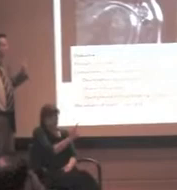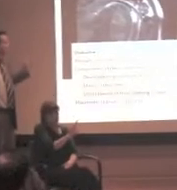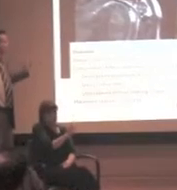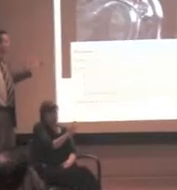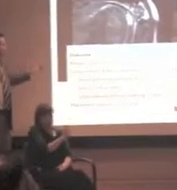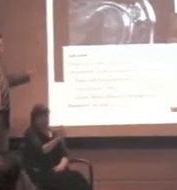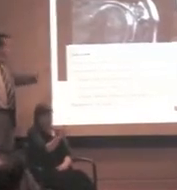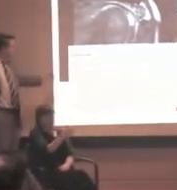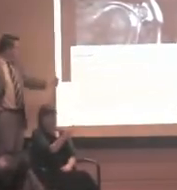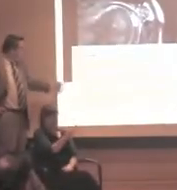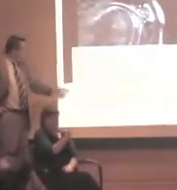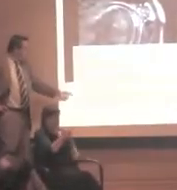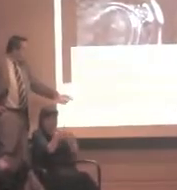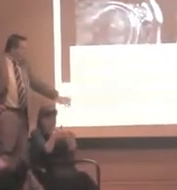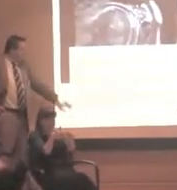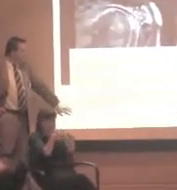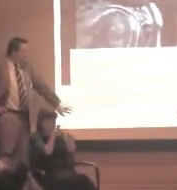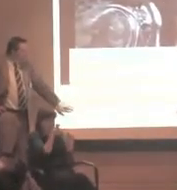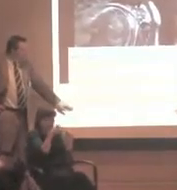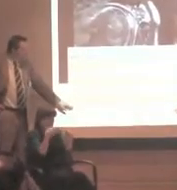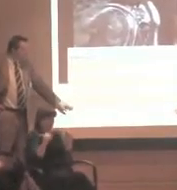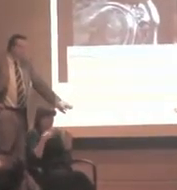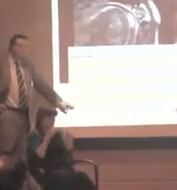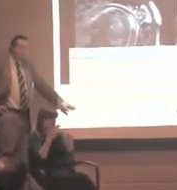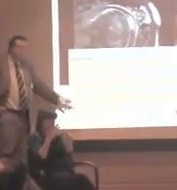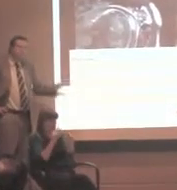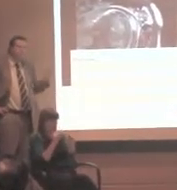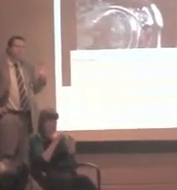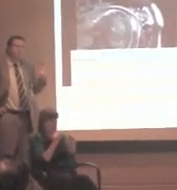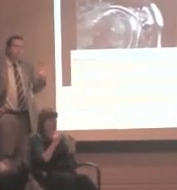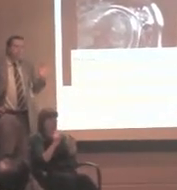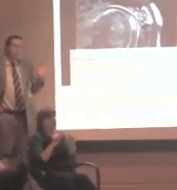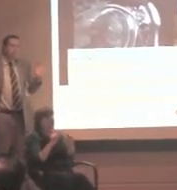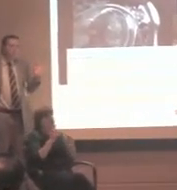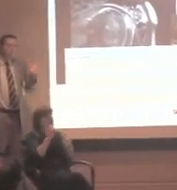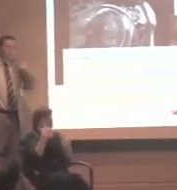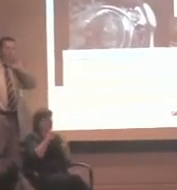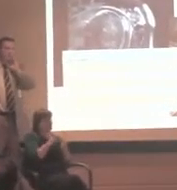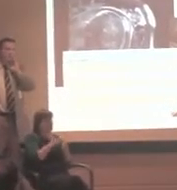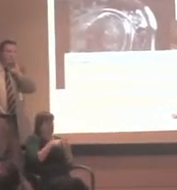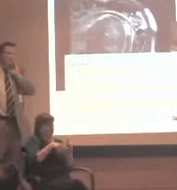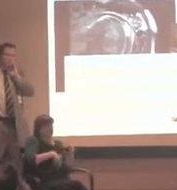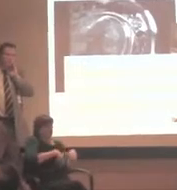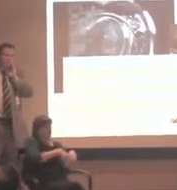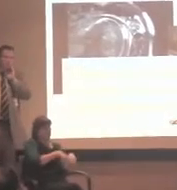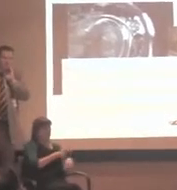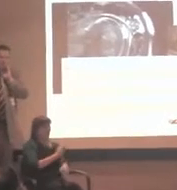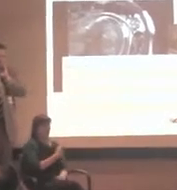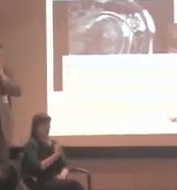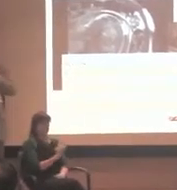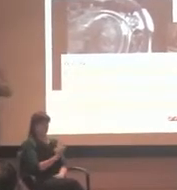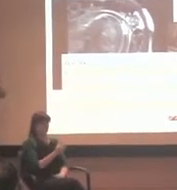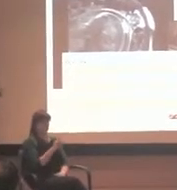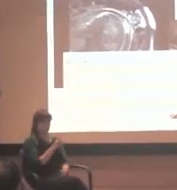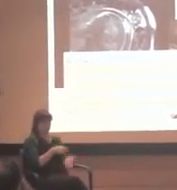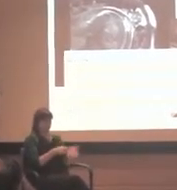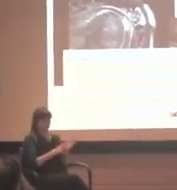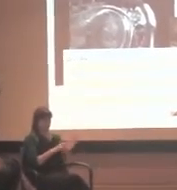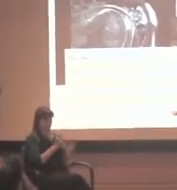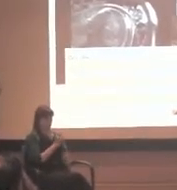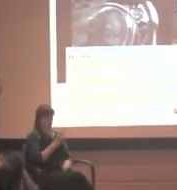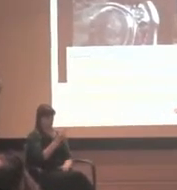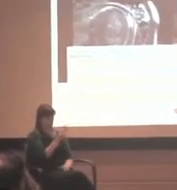90% again. But the kids that got closed, only 40% needed a shunt. So